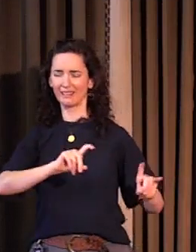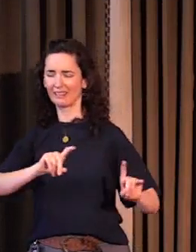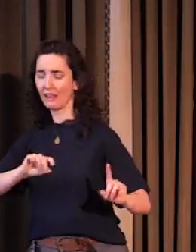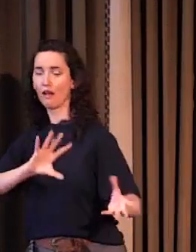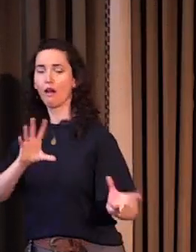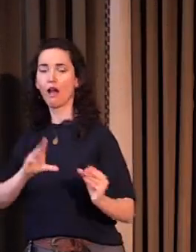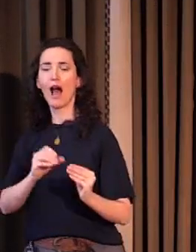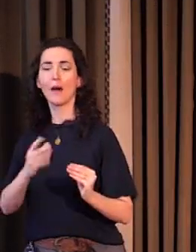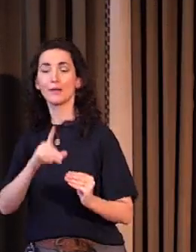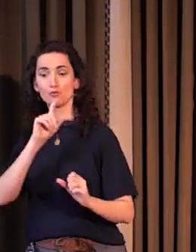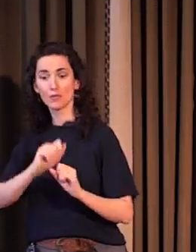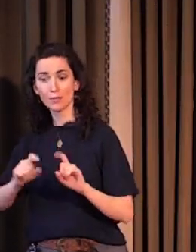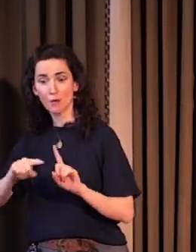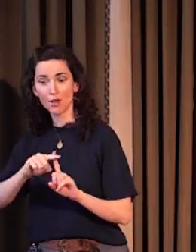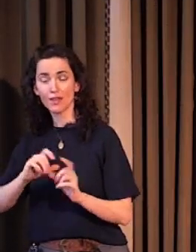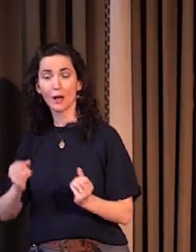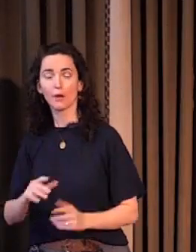27.1%.